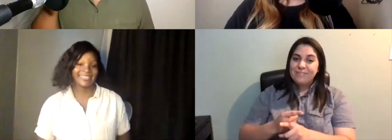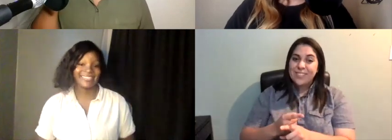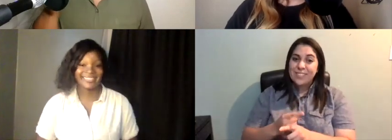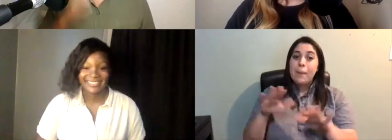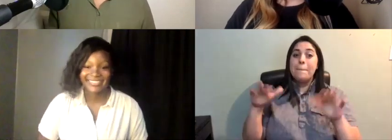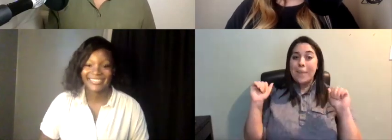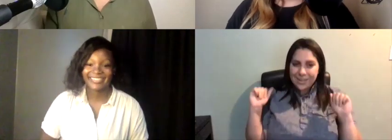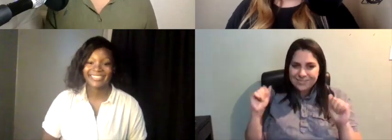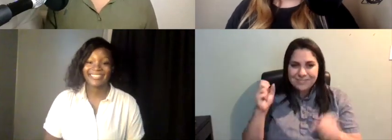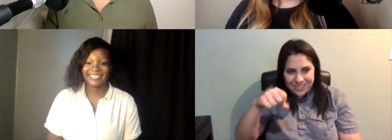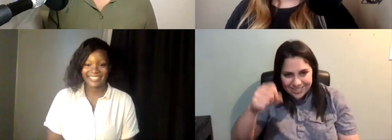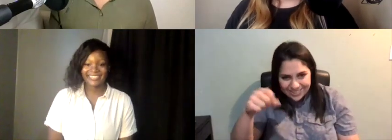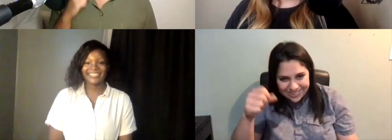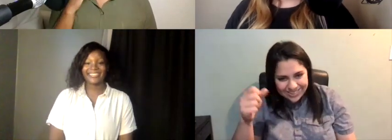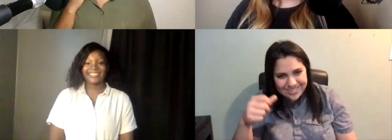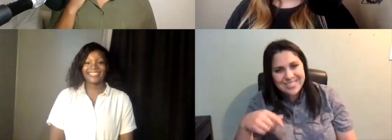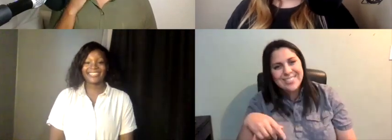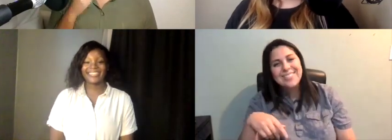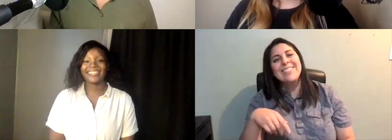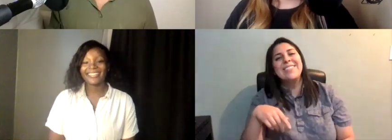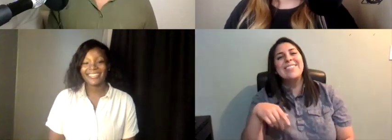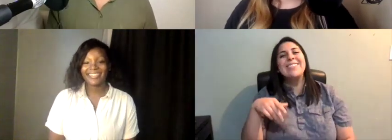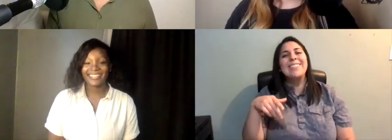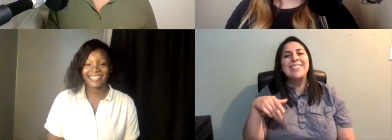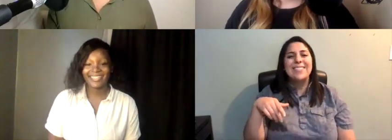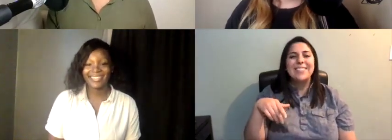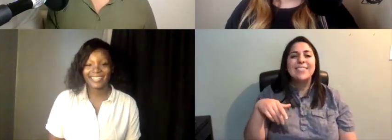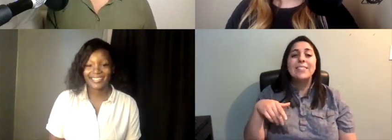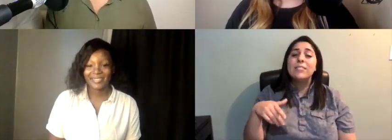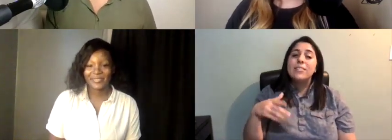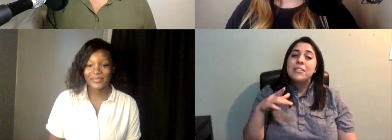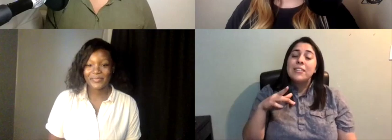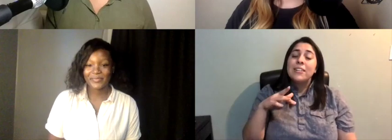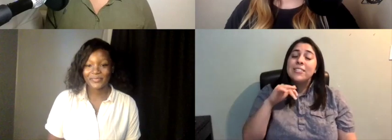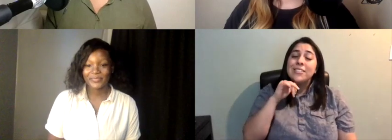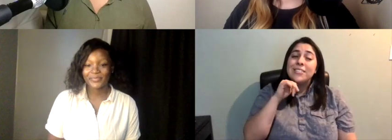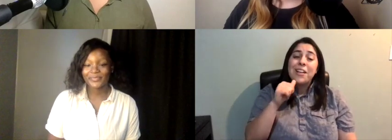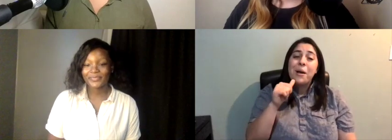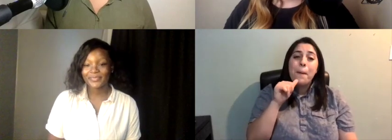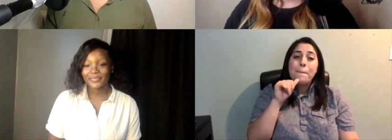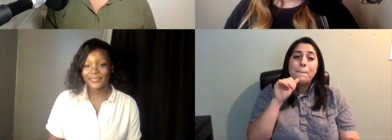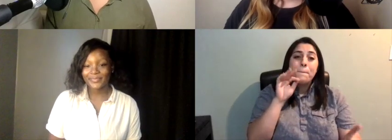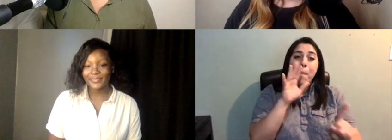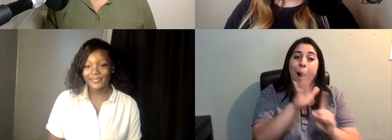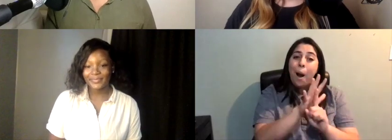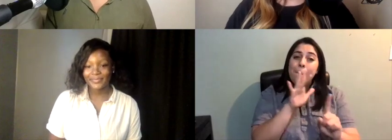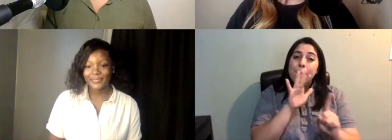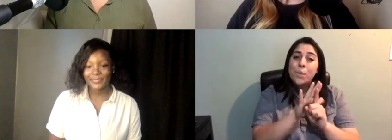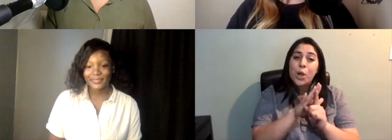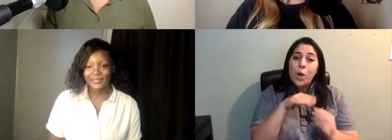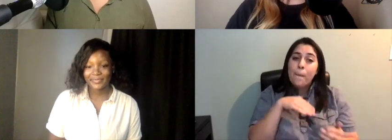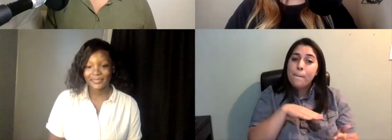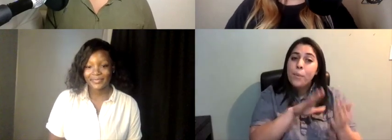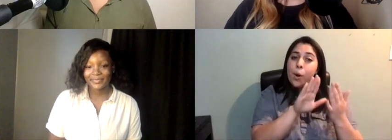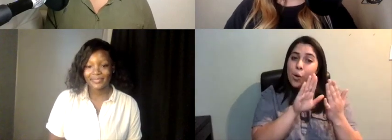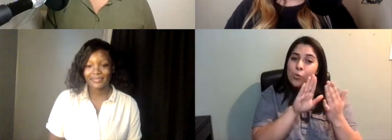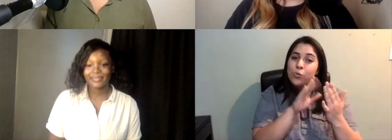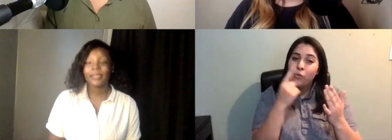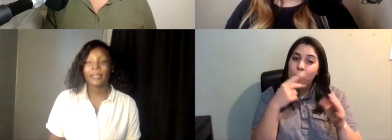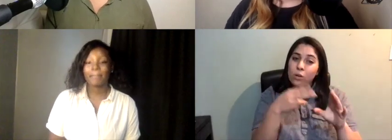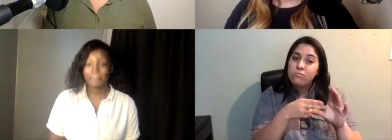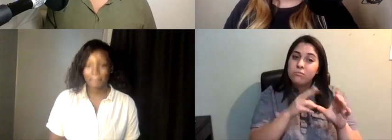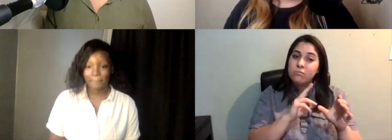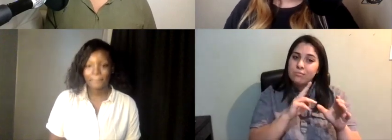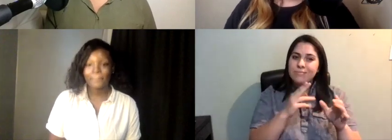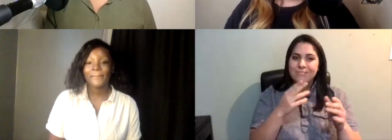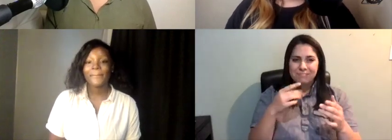is not the main opinion or popular approach to the subject from doing some